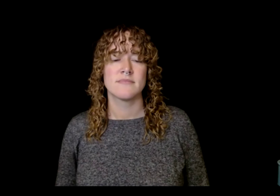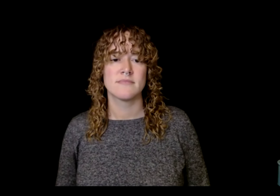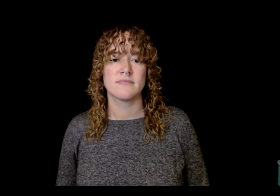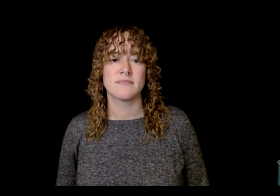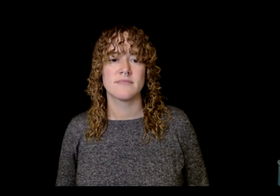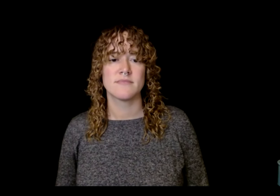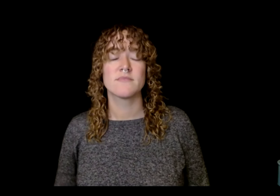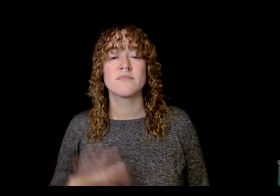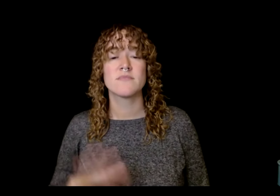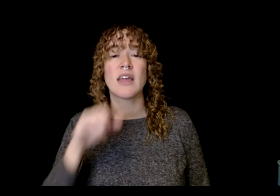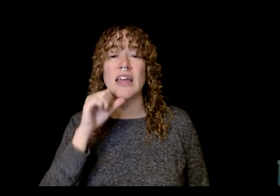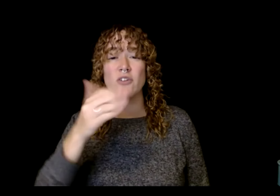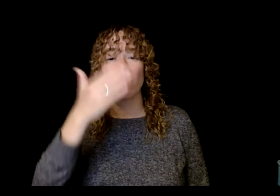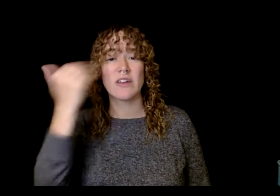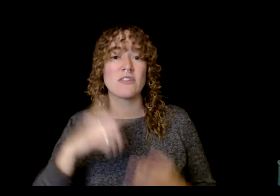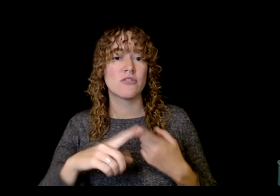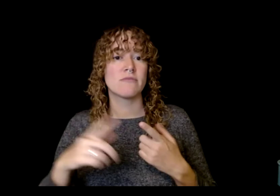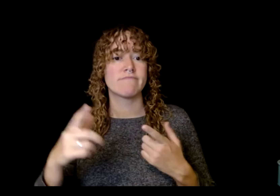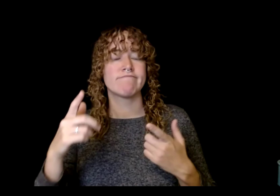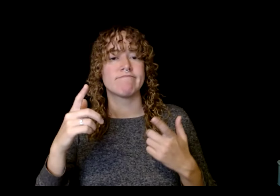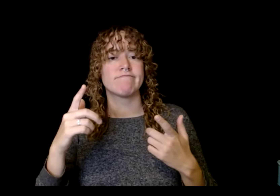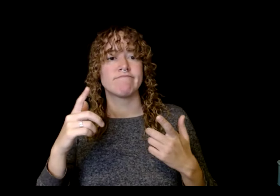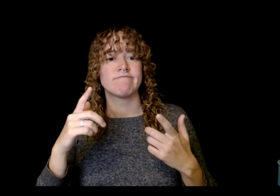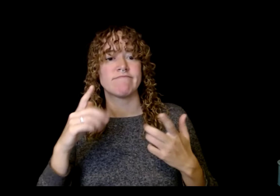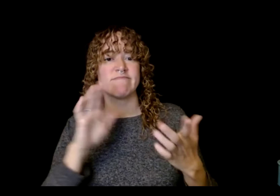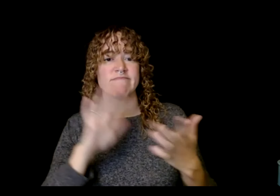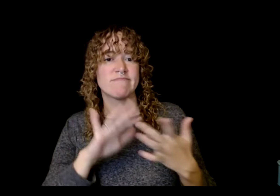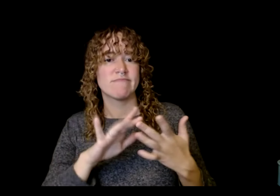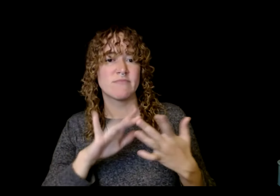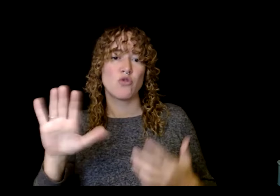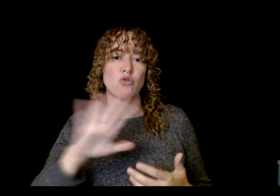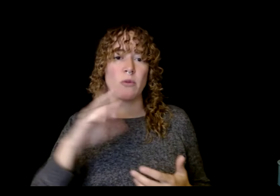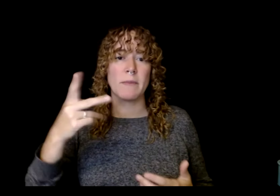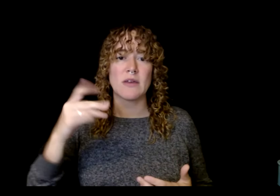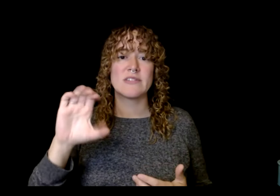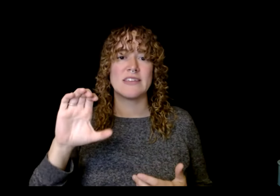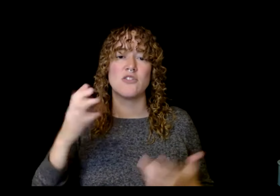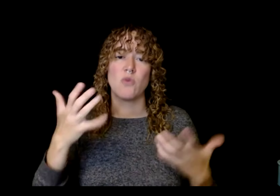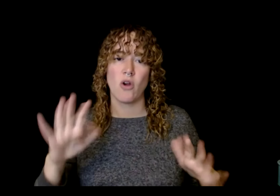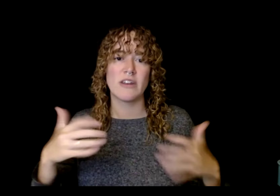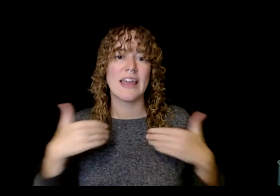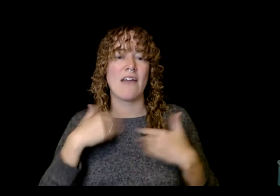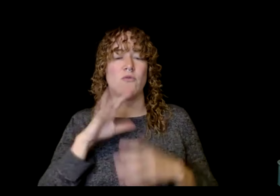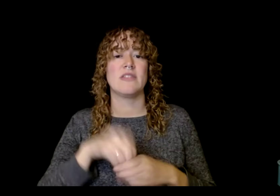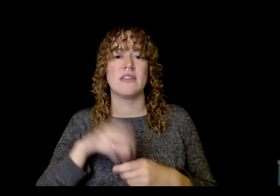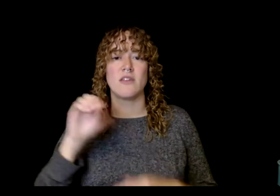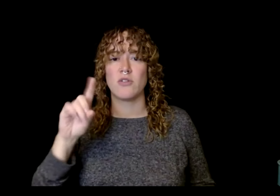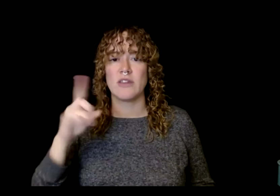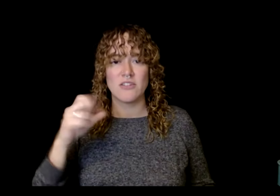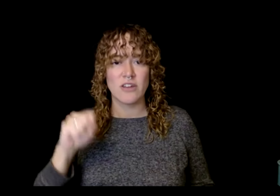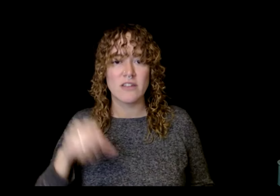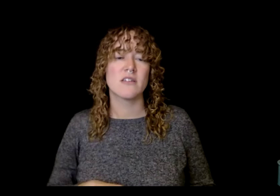don't forget to also stay in touch with the points of contact that you already have established within the respective programs, whether it